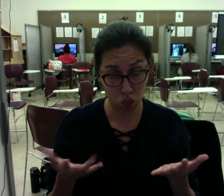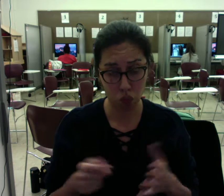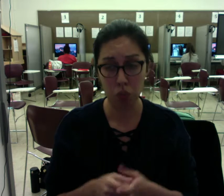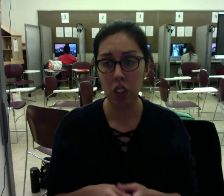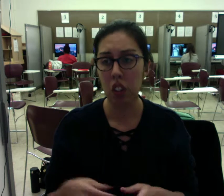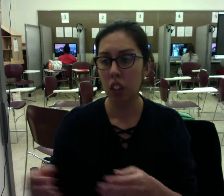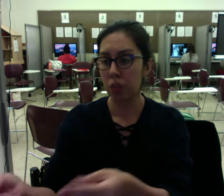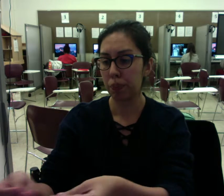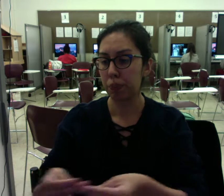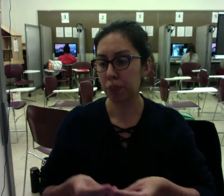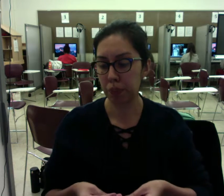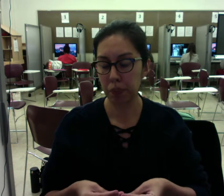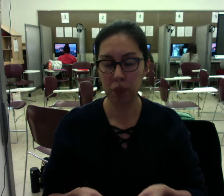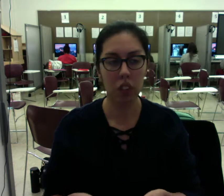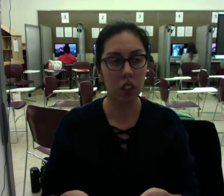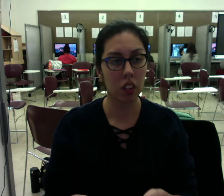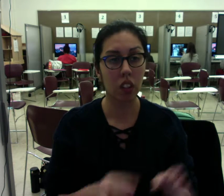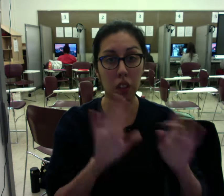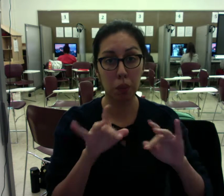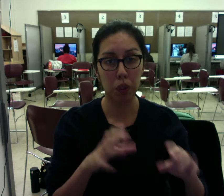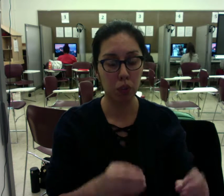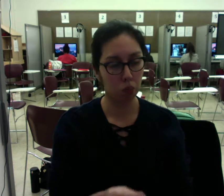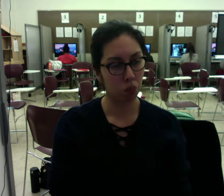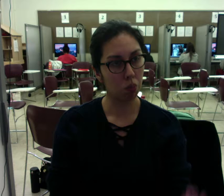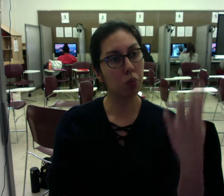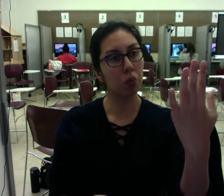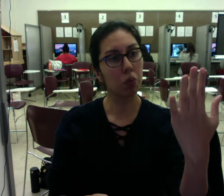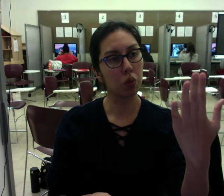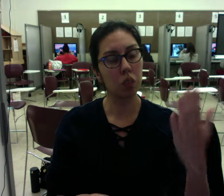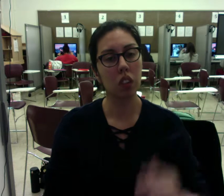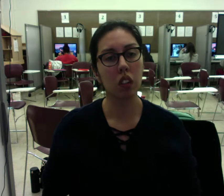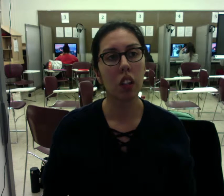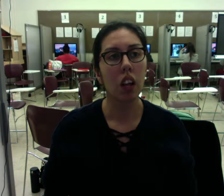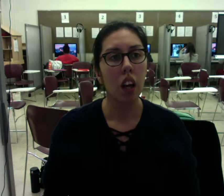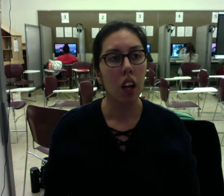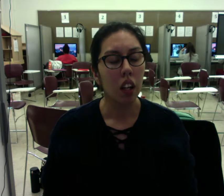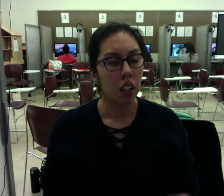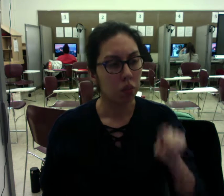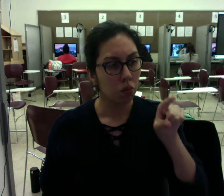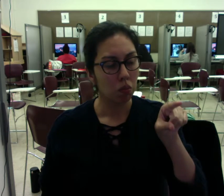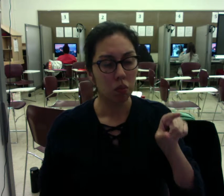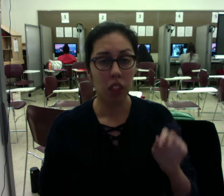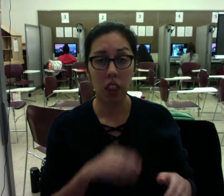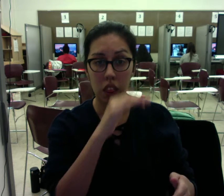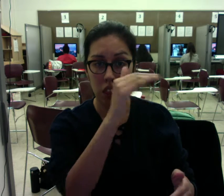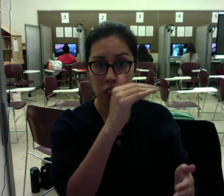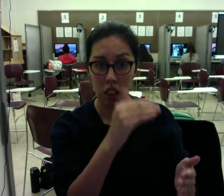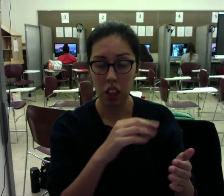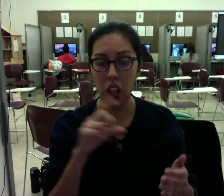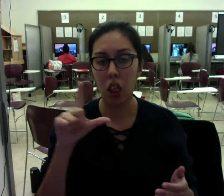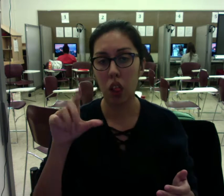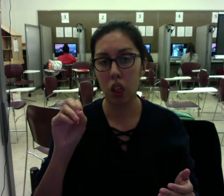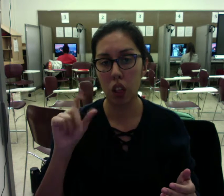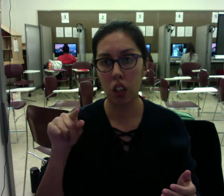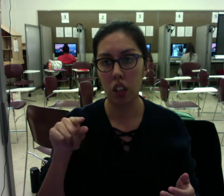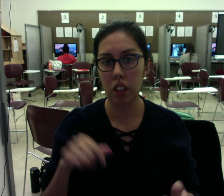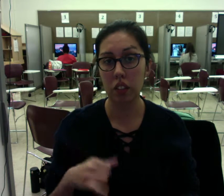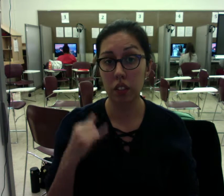up what they have on the computer. Typically nowadays they use computers. They will pull up a log of all of the employees that work there and match